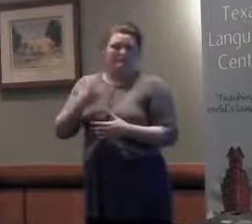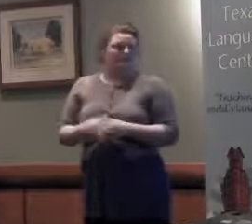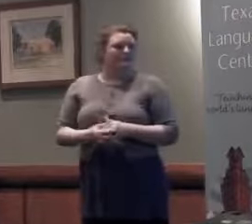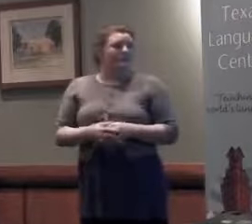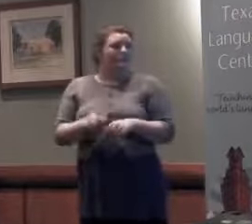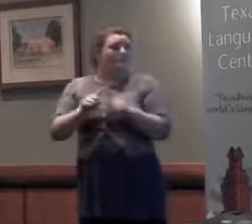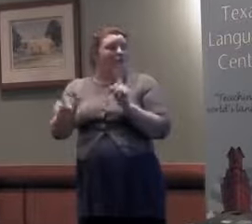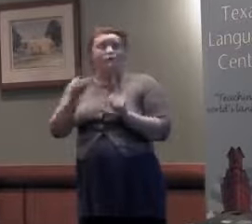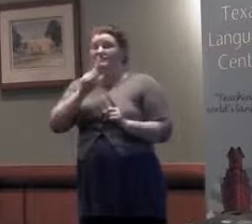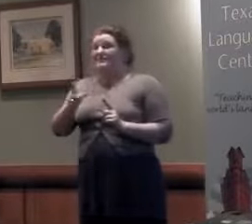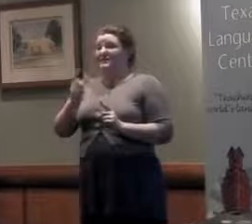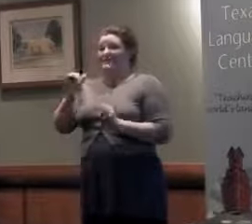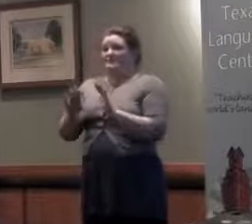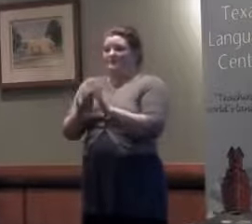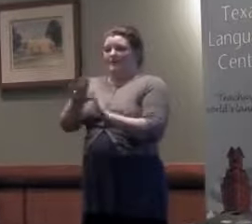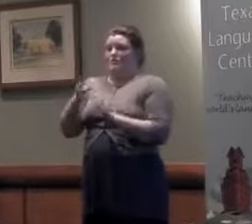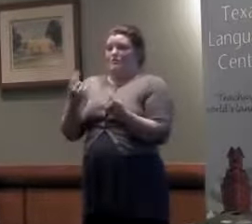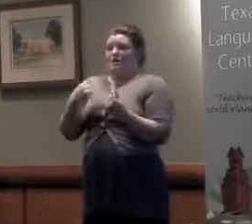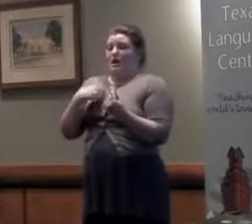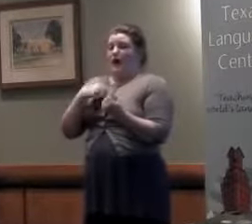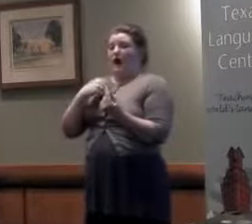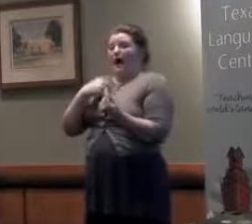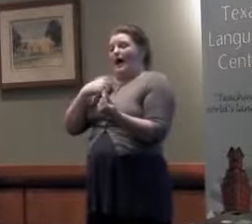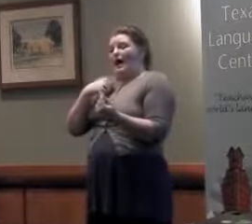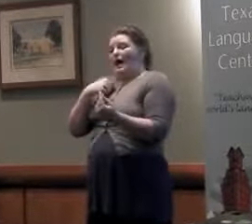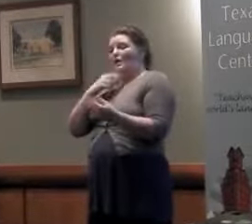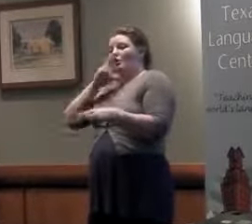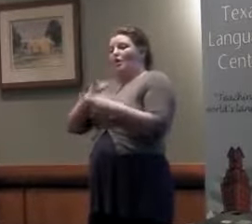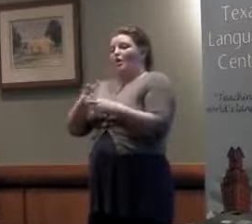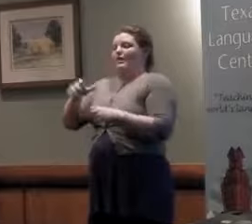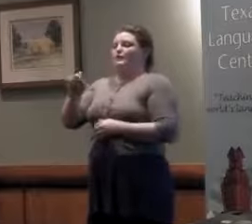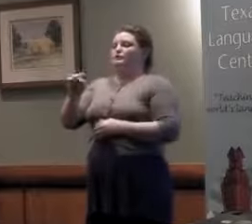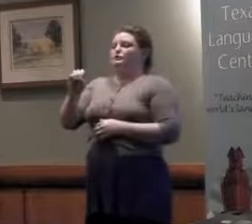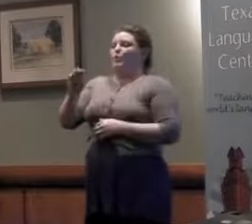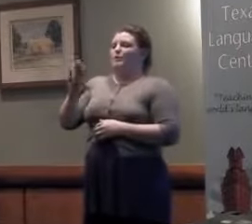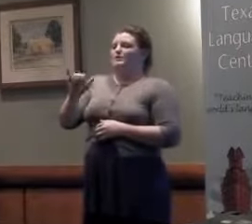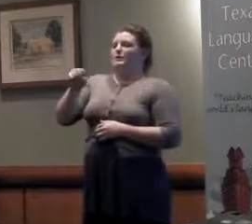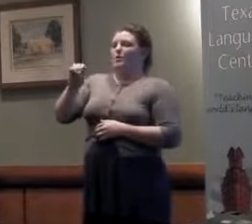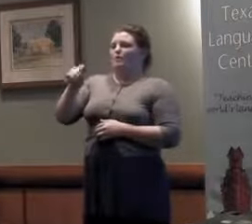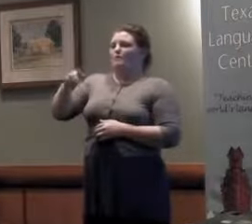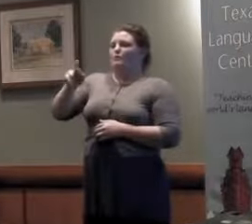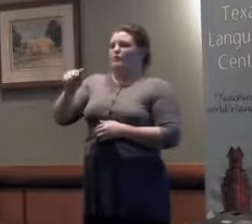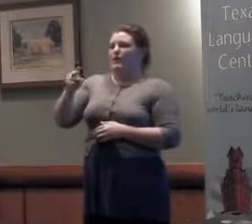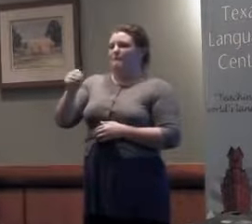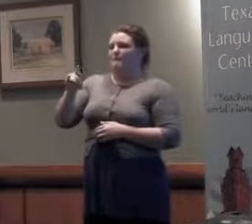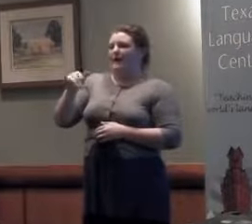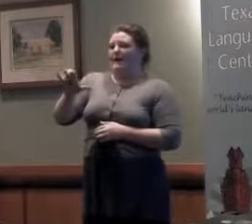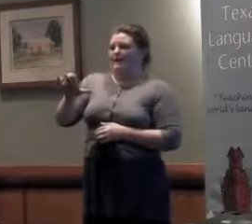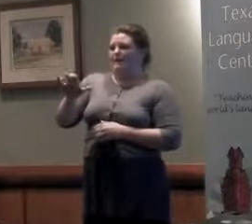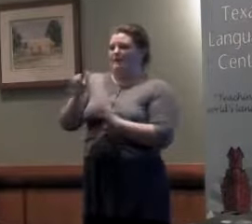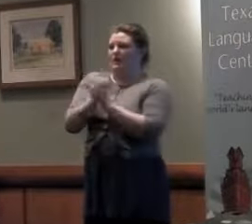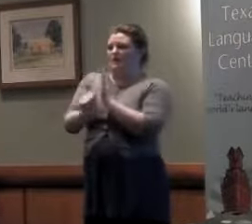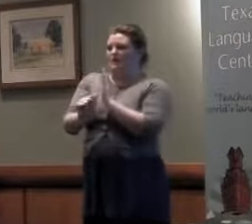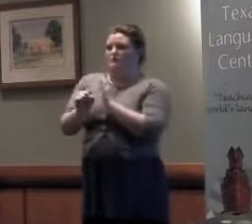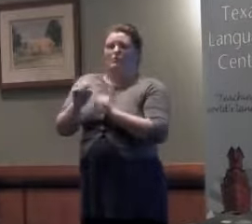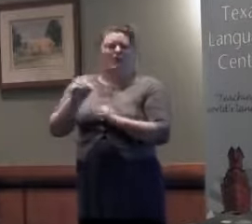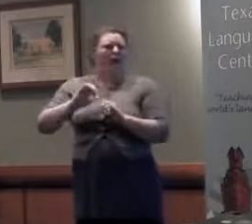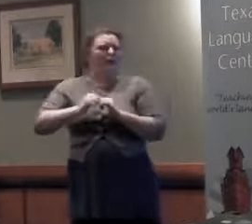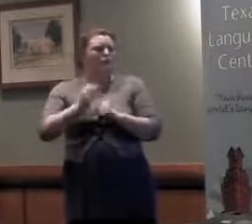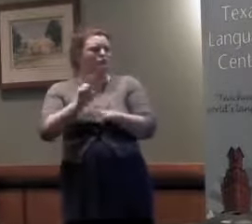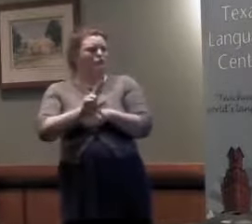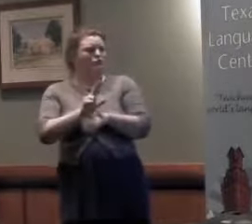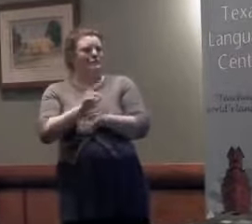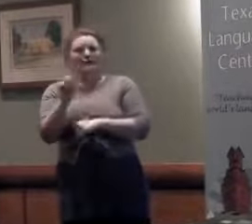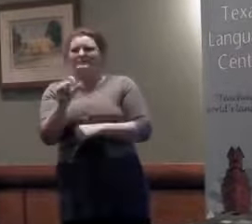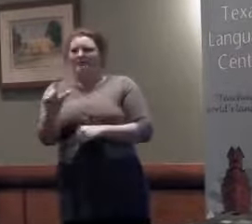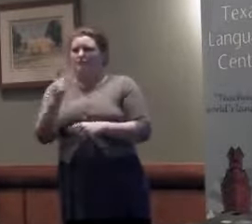But it's really kind of developing what I refer to here as a socio-pragmatic competence. How to use ASL in a way so that you